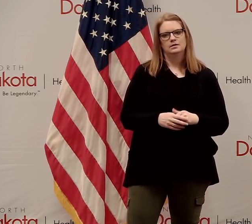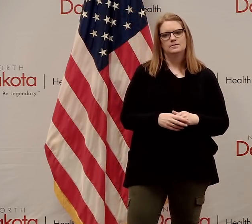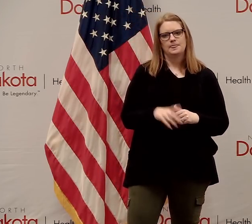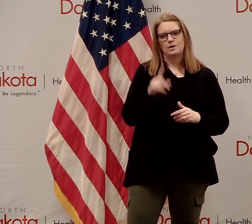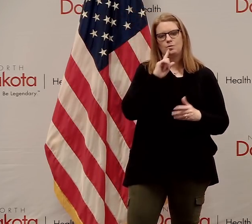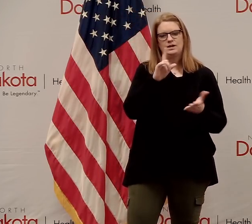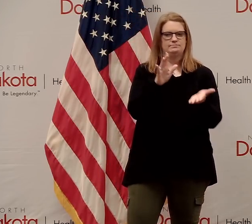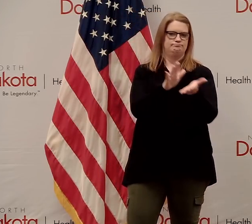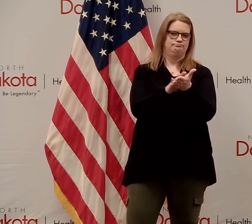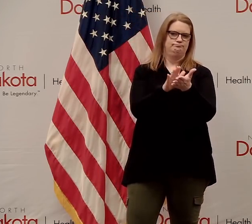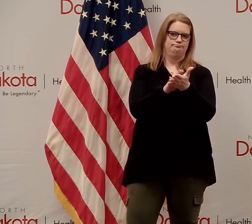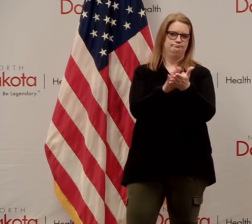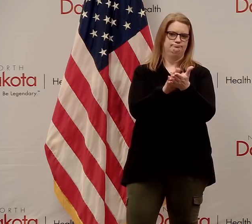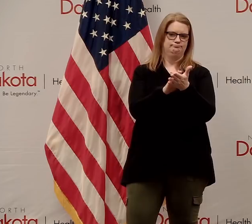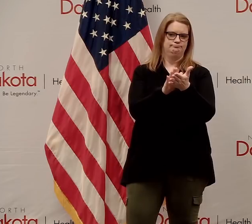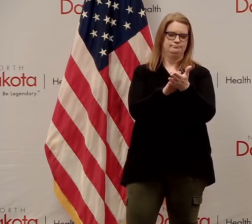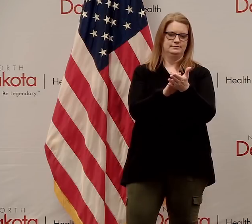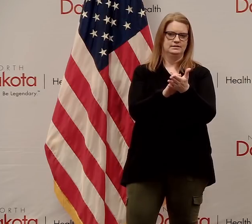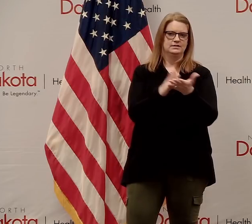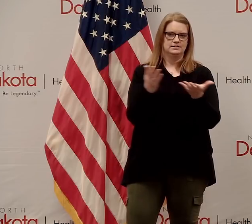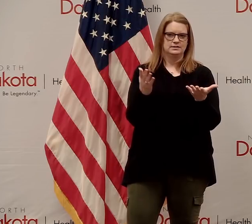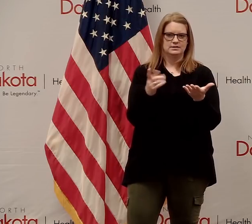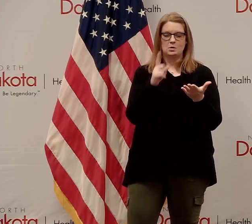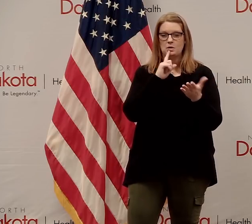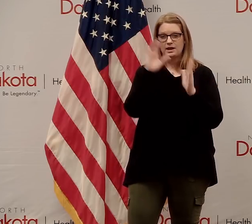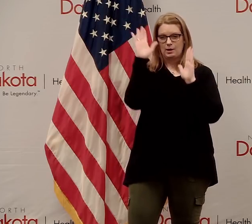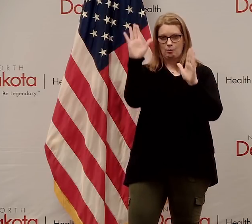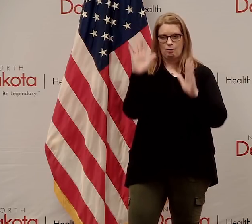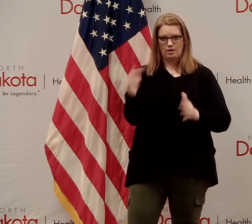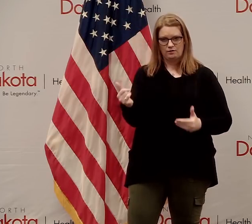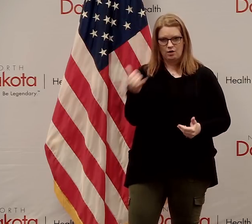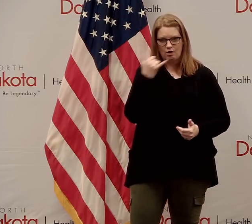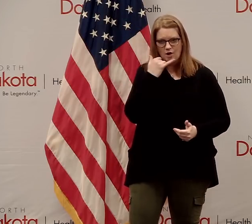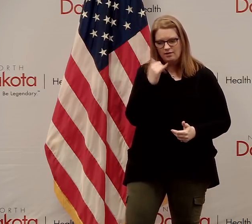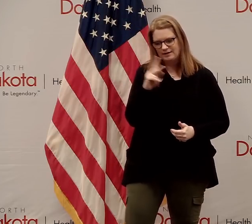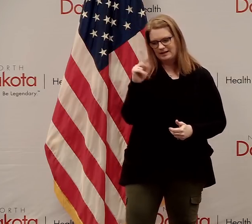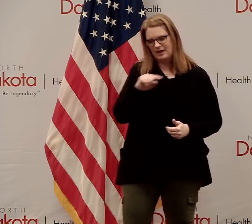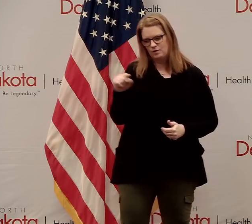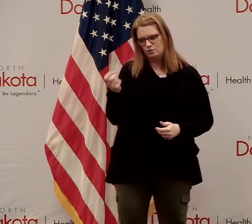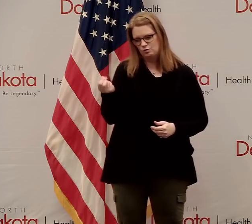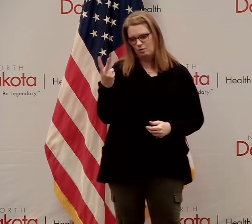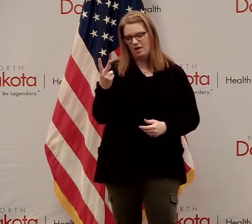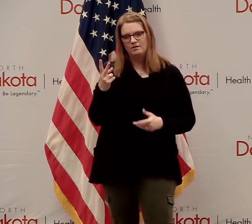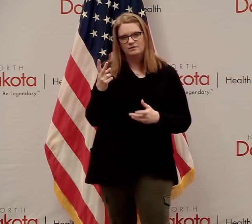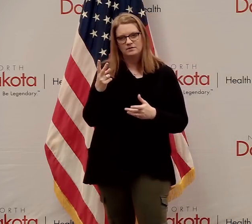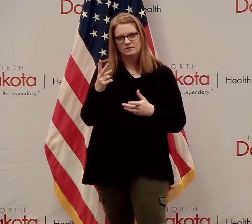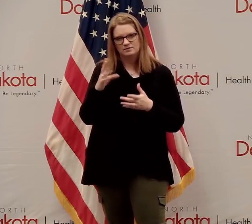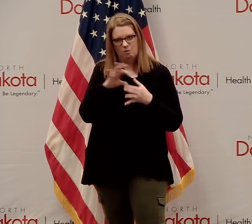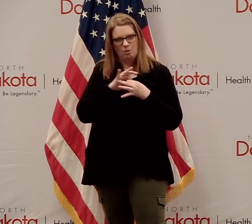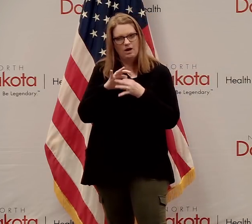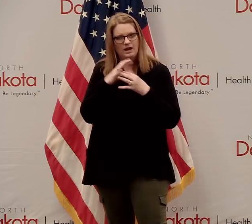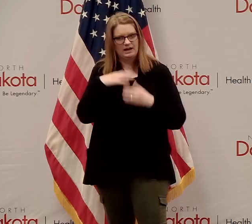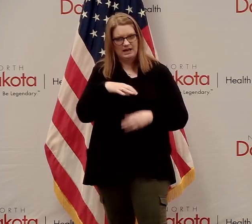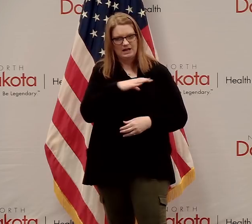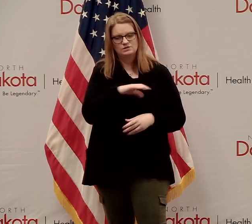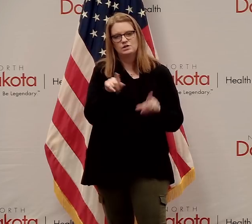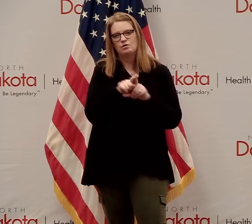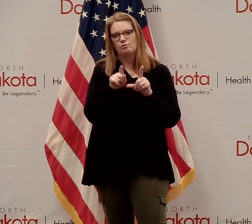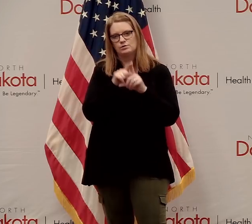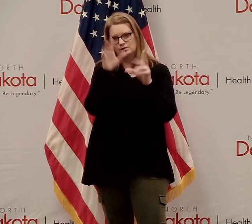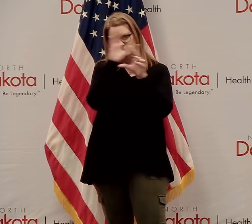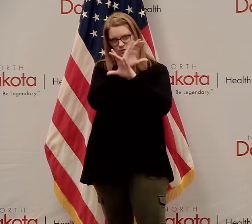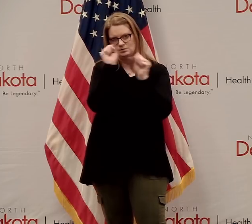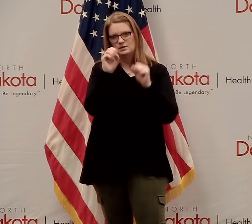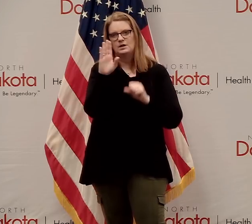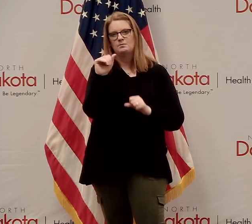give a shout out as we close the school week. Had a great call this morning with the K-12 Coordinating Council, along with Superintendent Baszler and